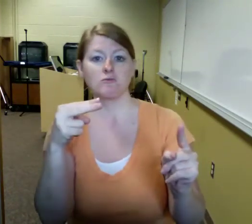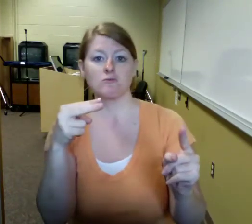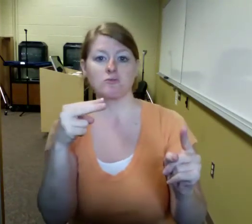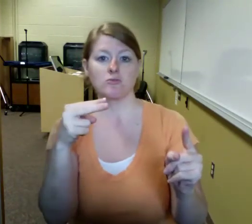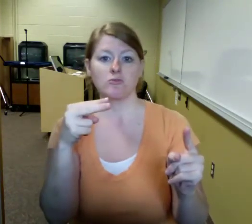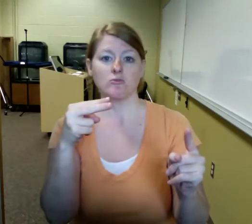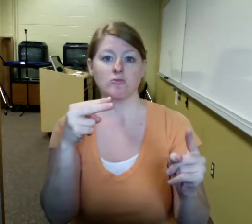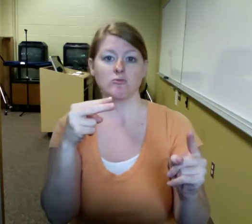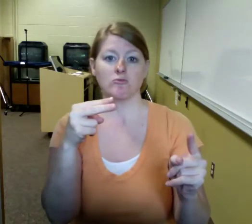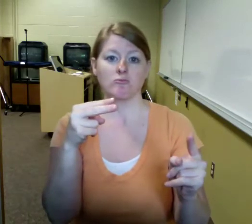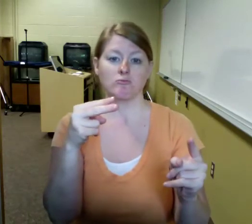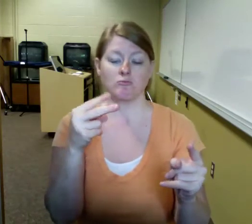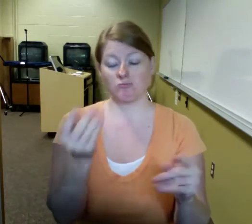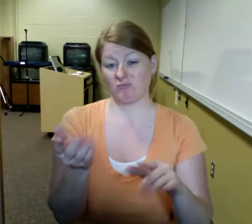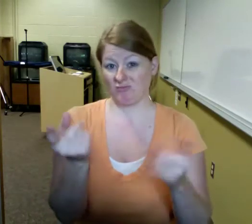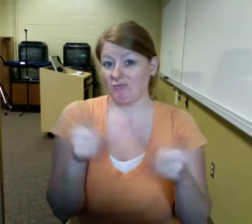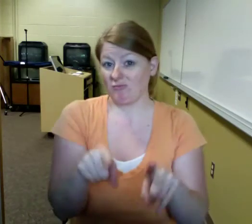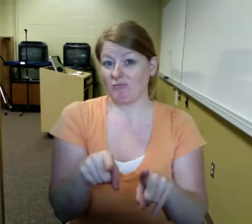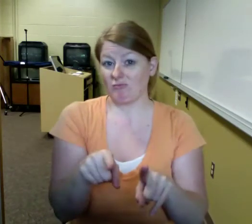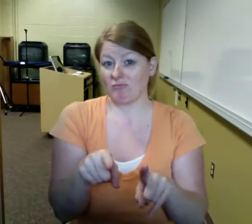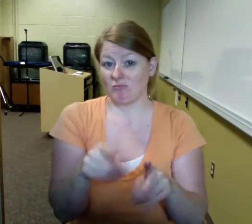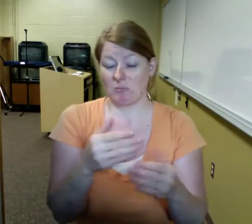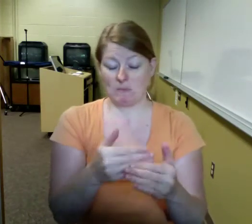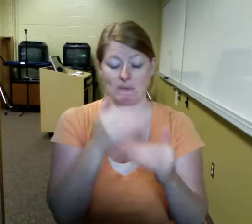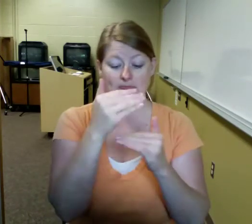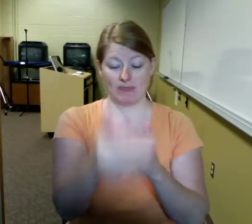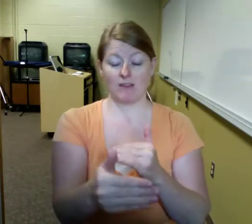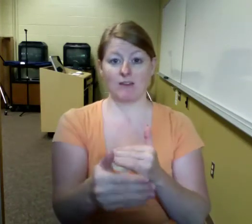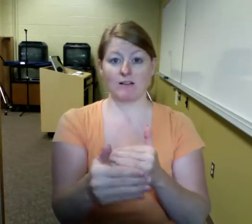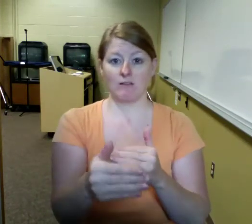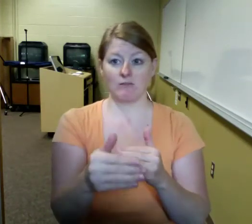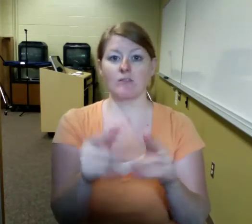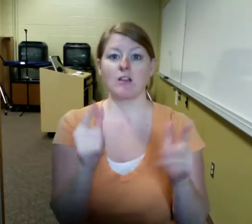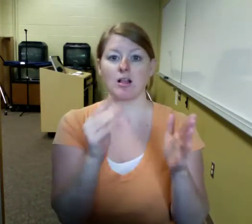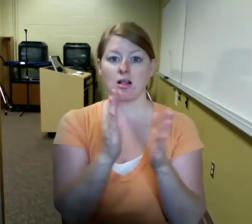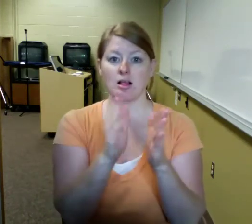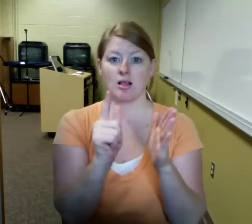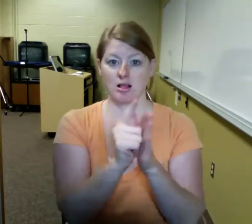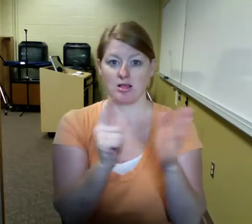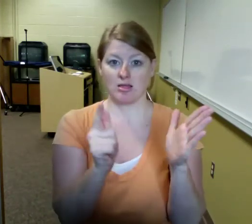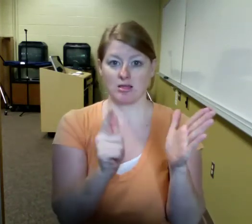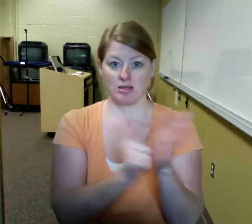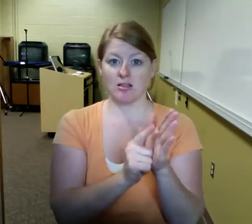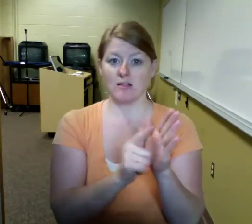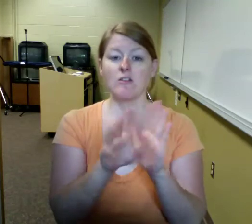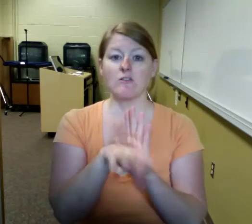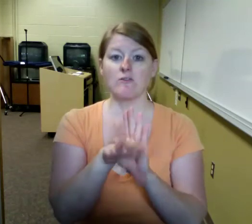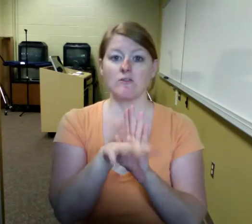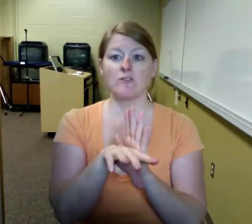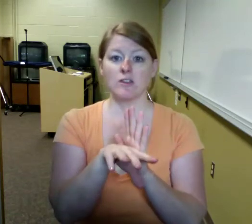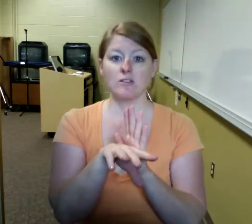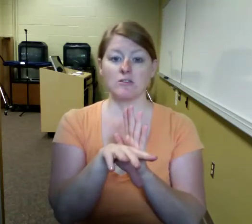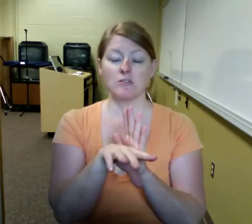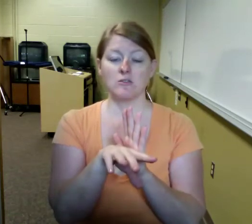involved. Next will be the legal vignette, designed to give you the opportunity to practice an